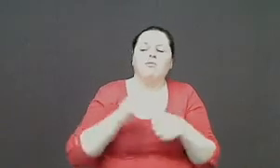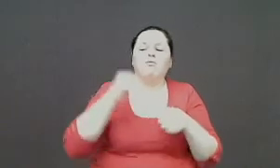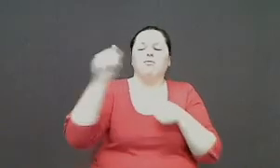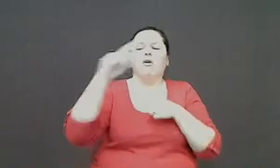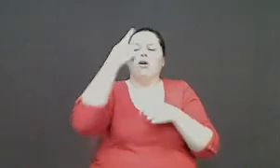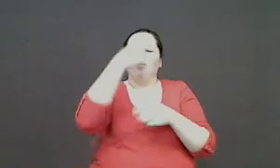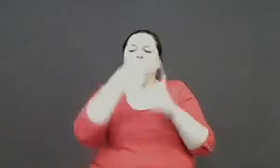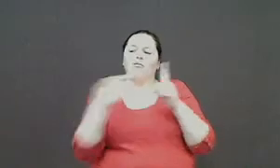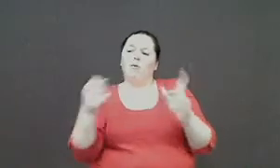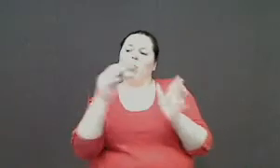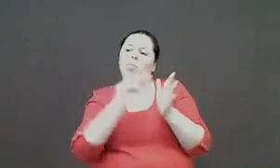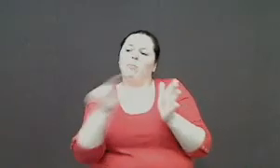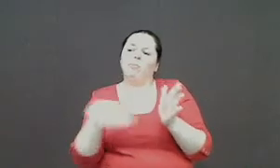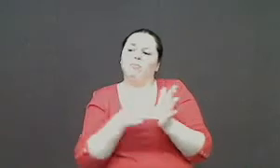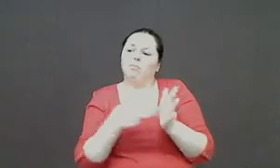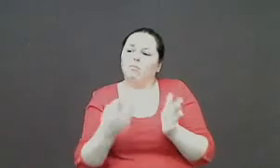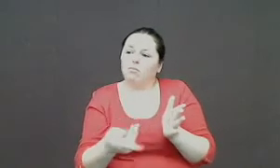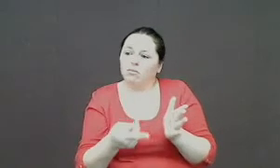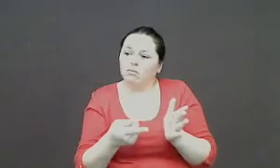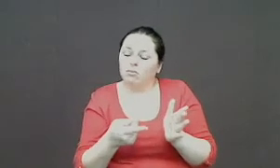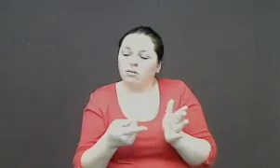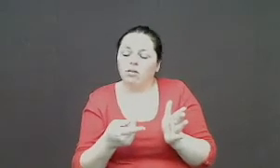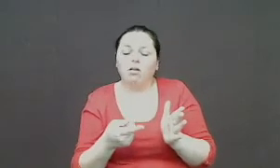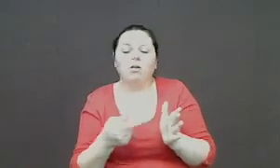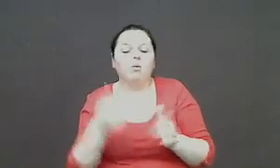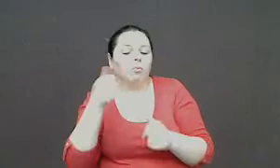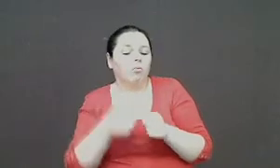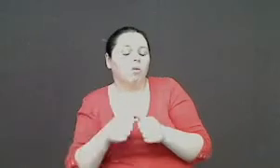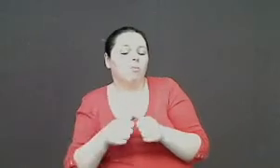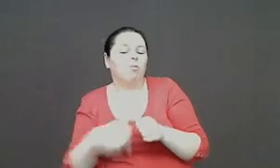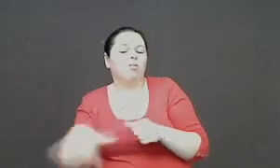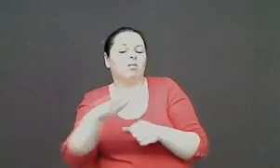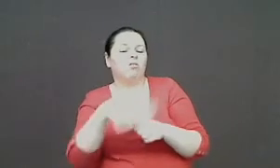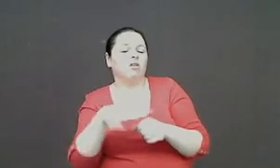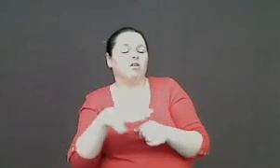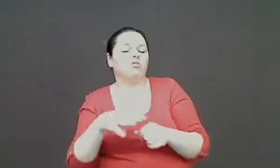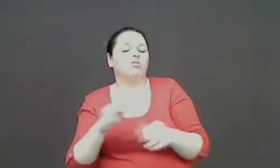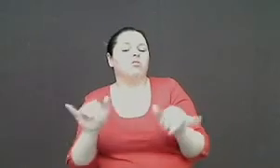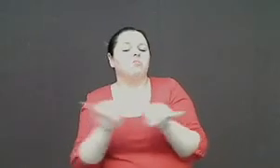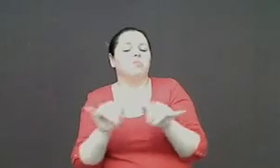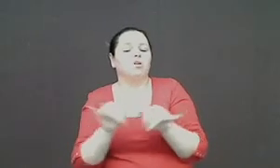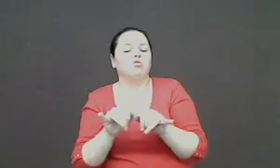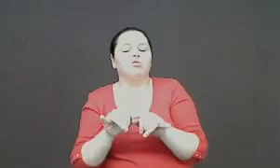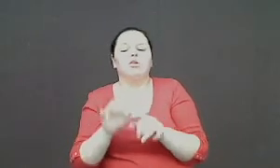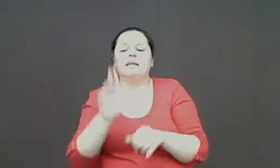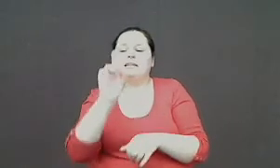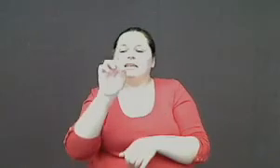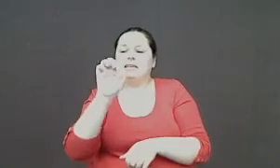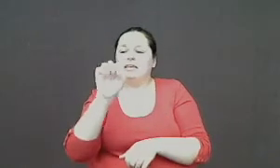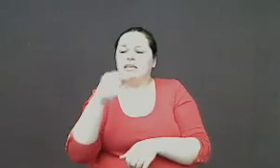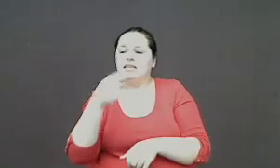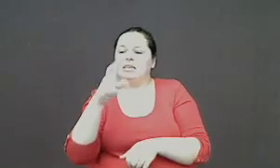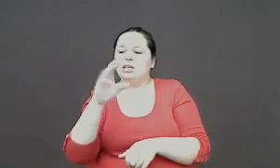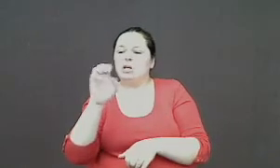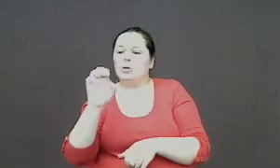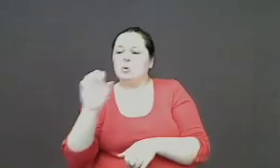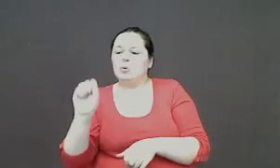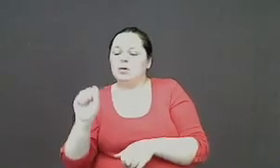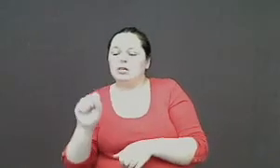that locations on the Earth's surface are measured in degrees, 360 degrees to go around a